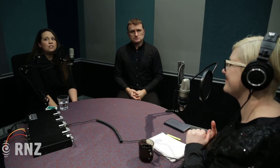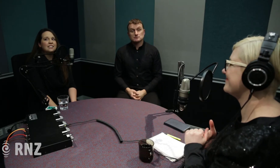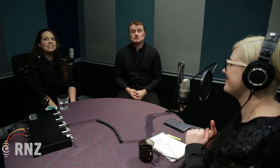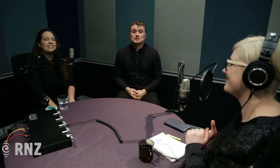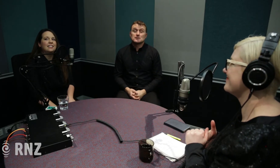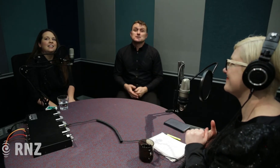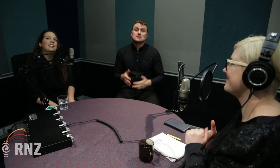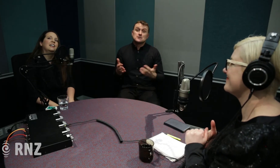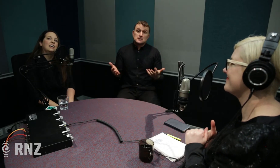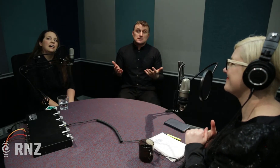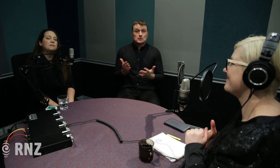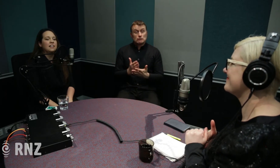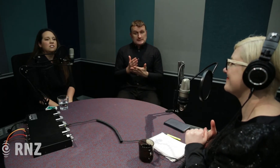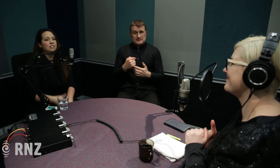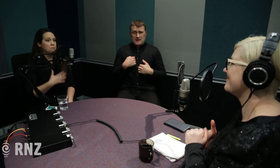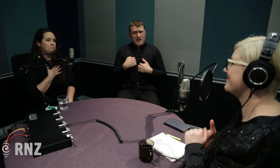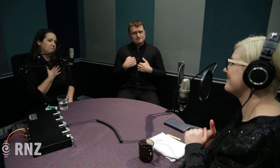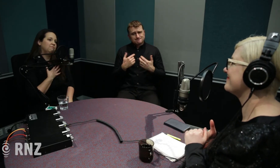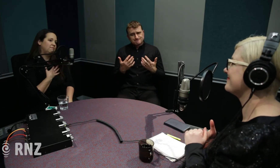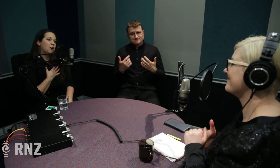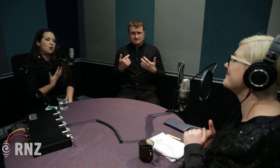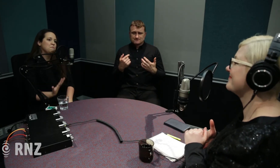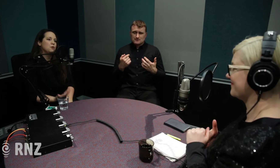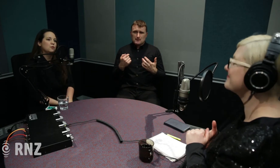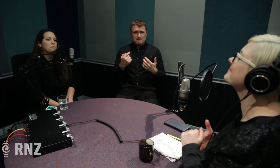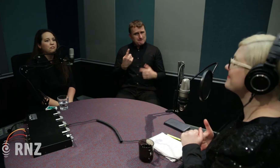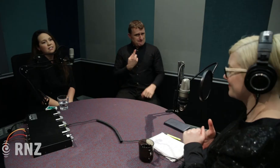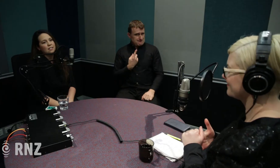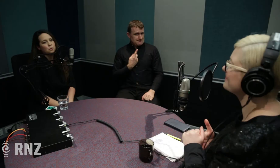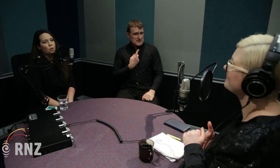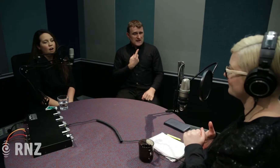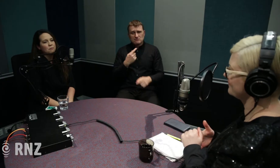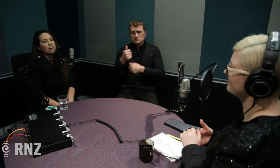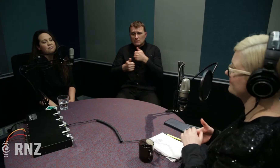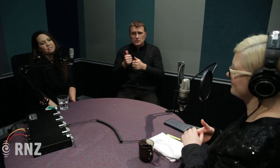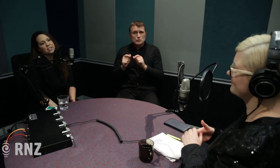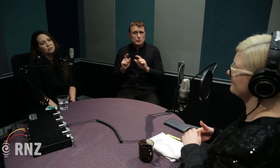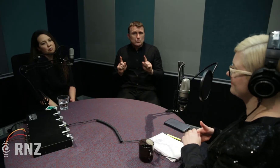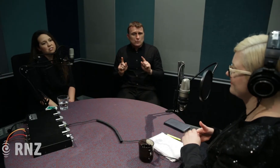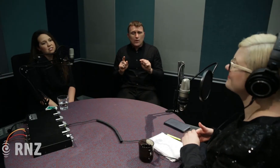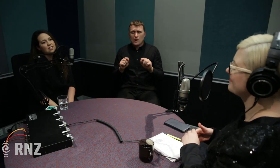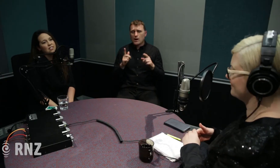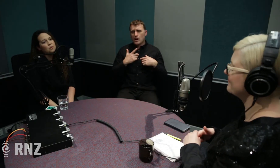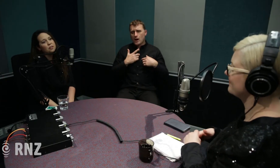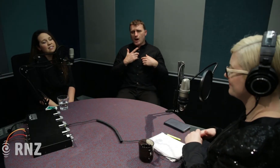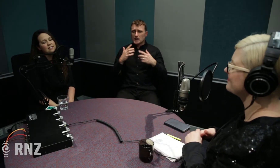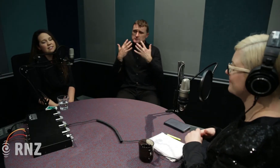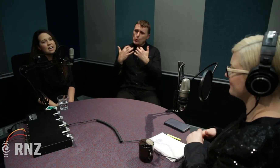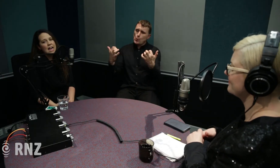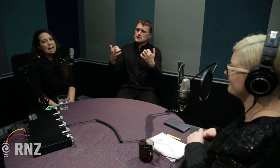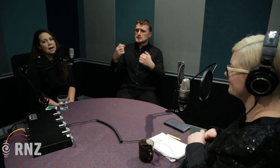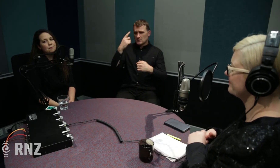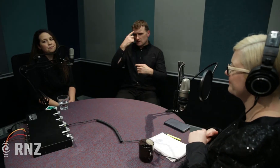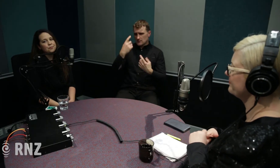I suppose it comes down to my own personal preference as to what I'm kind of giving across to the